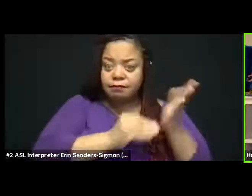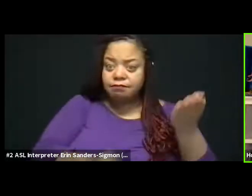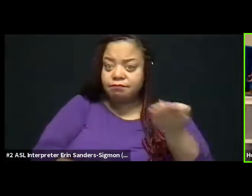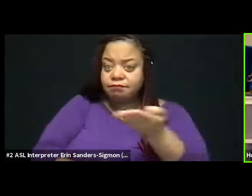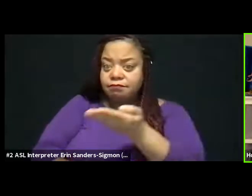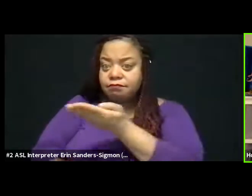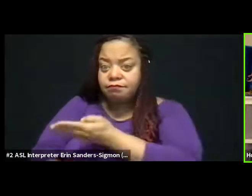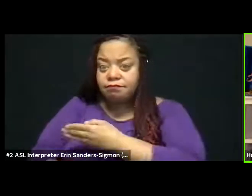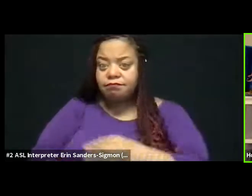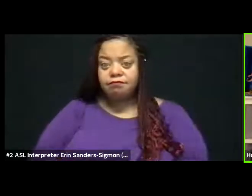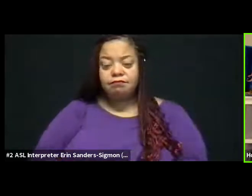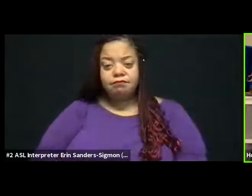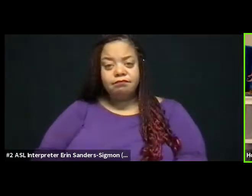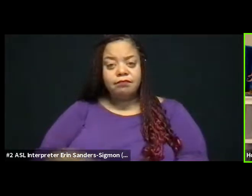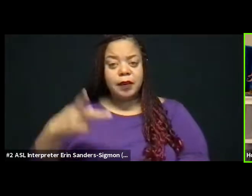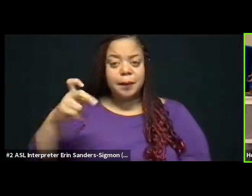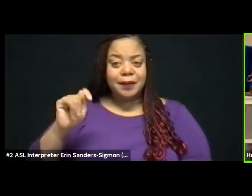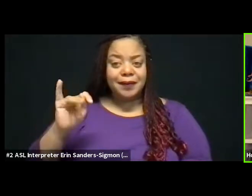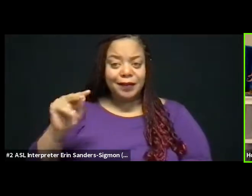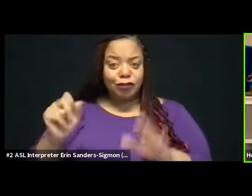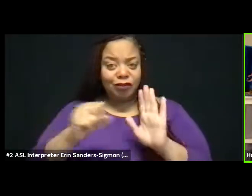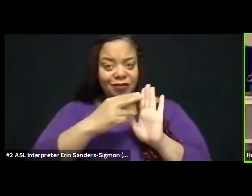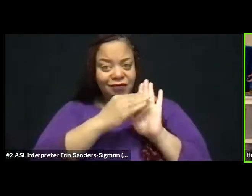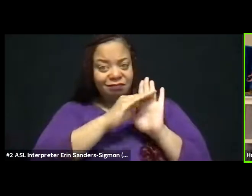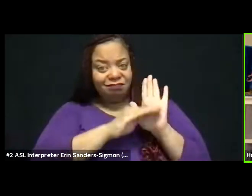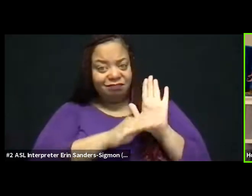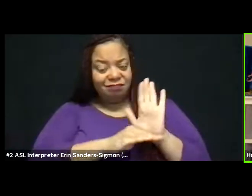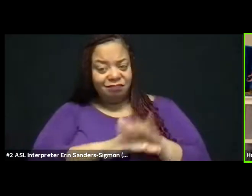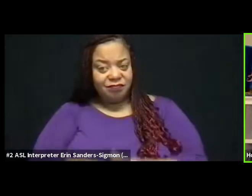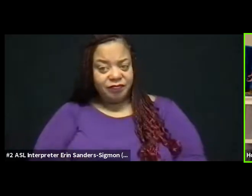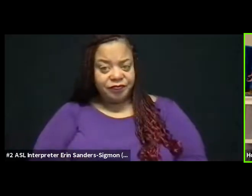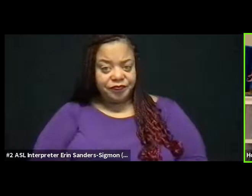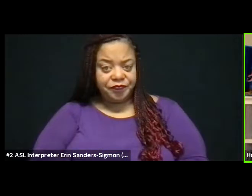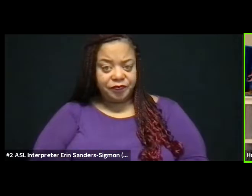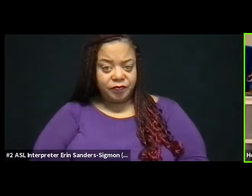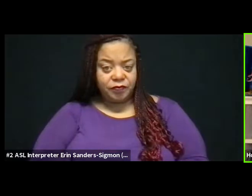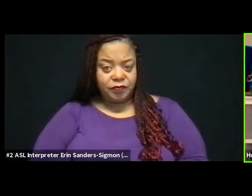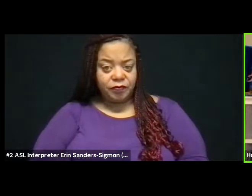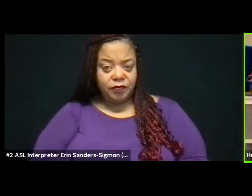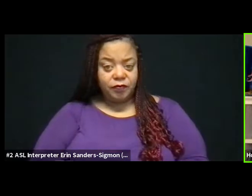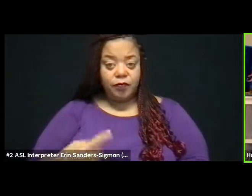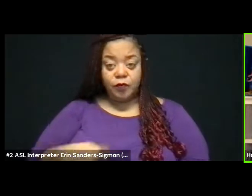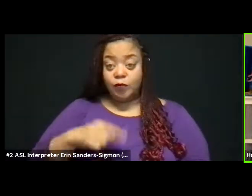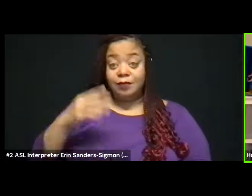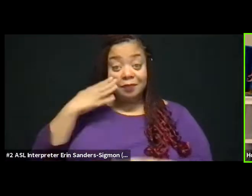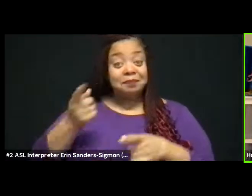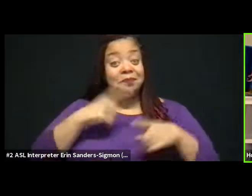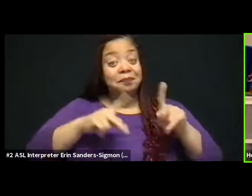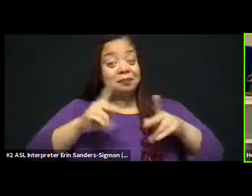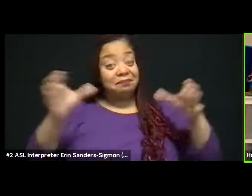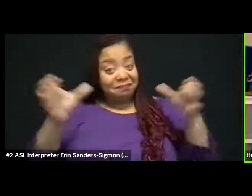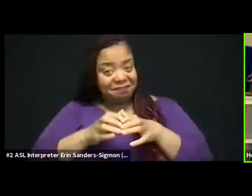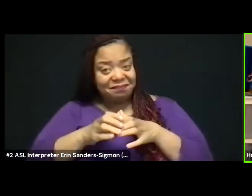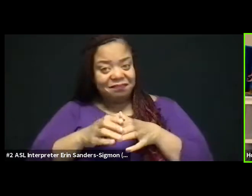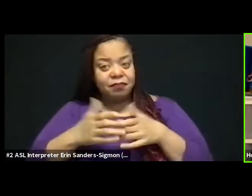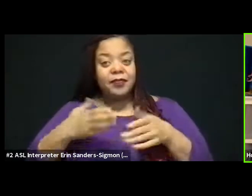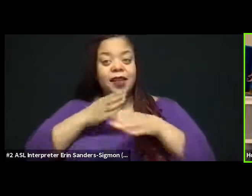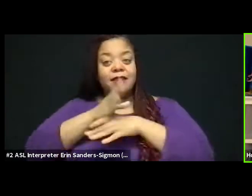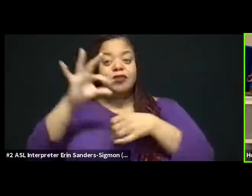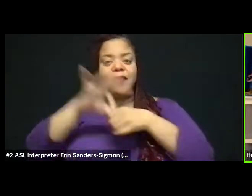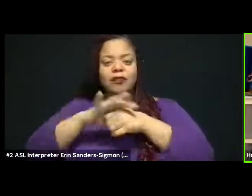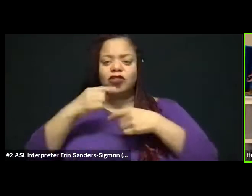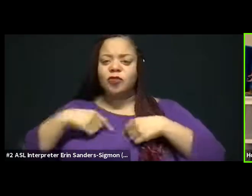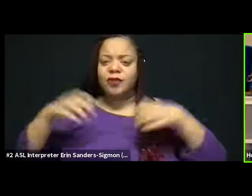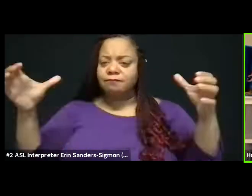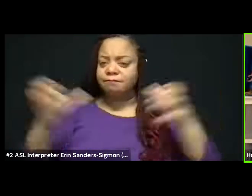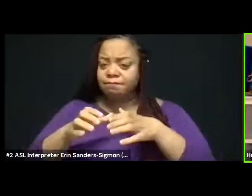came together. We were worried and we came together. And we knew that if the Department of Homeland Security and ICE